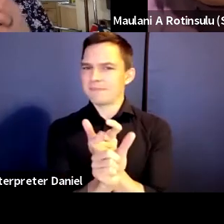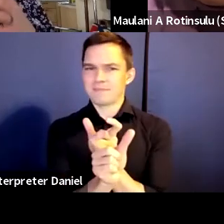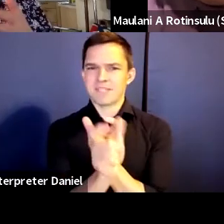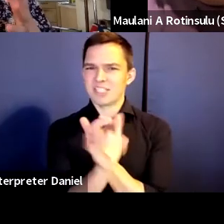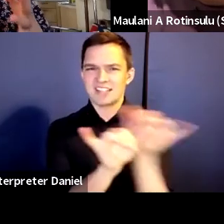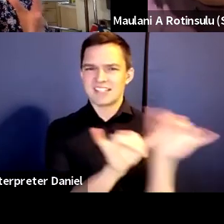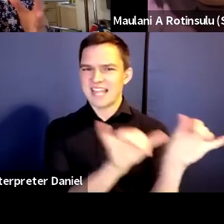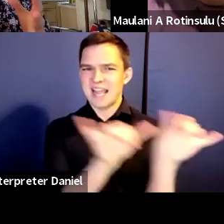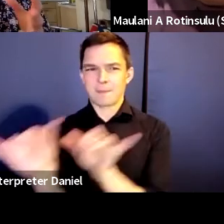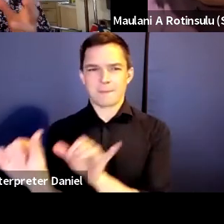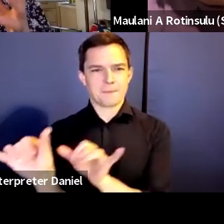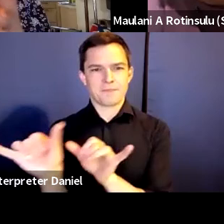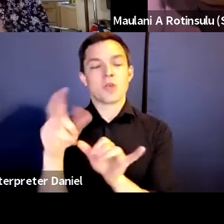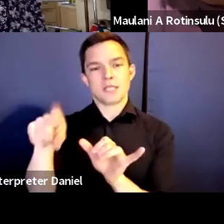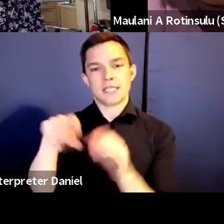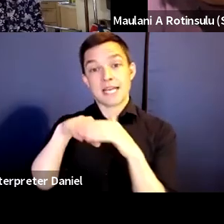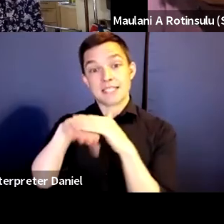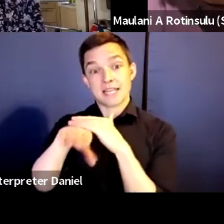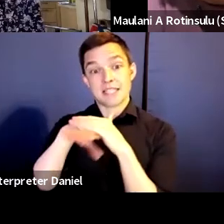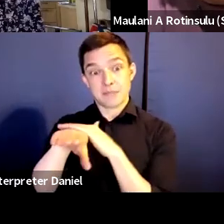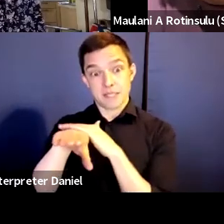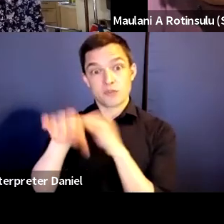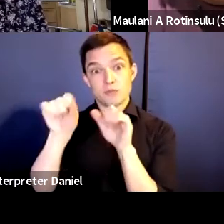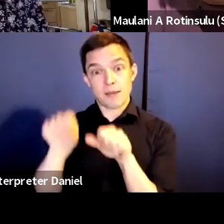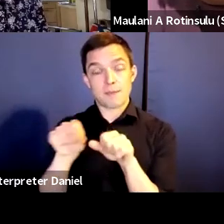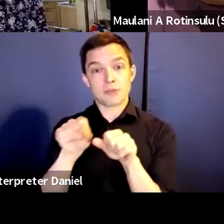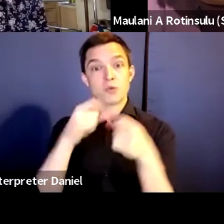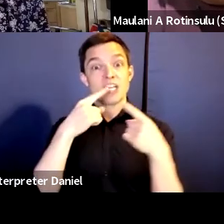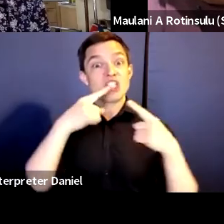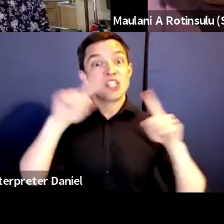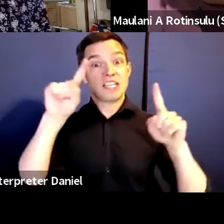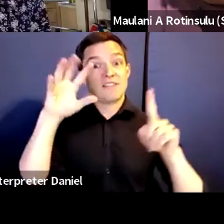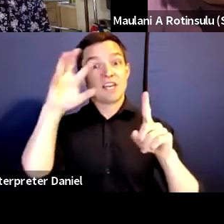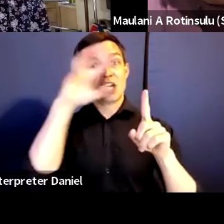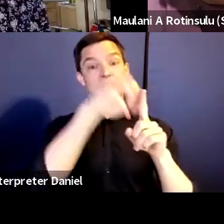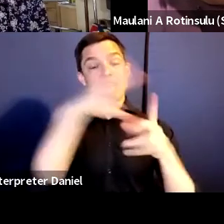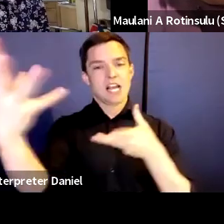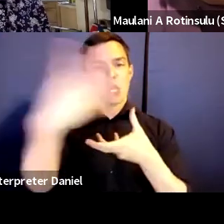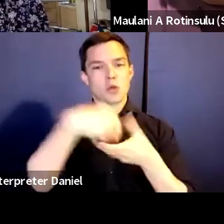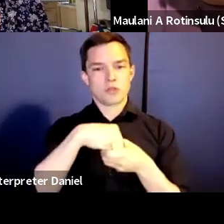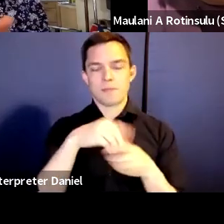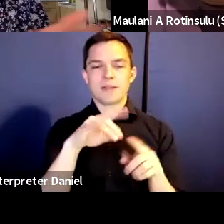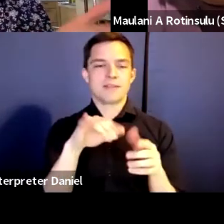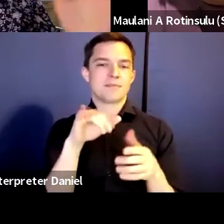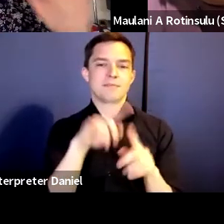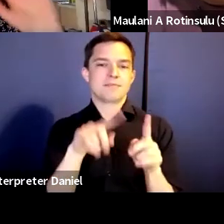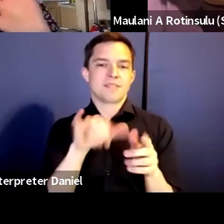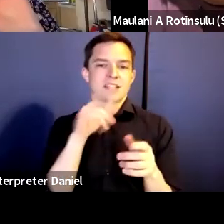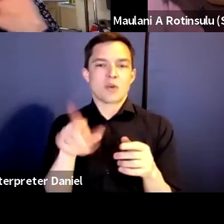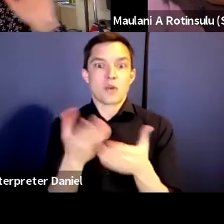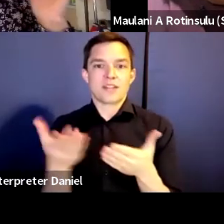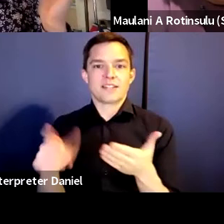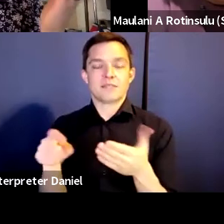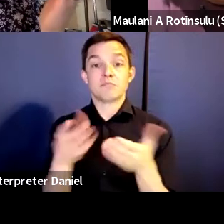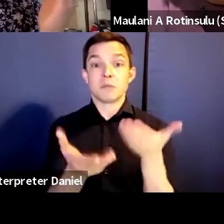right? We need accessibility in order to achieve inclusion, but that's not all that we need, right? You could have the most